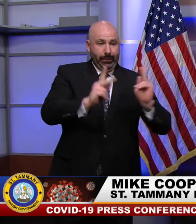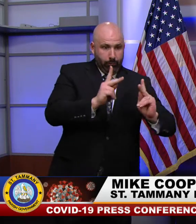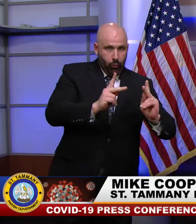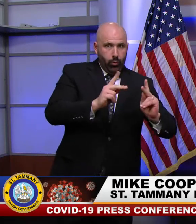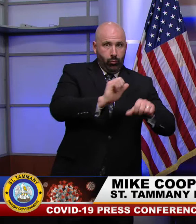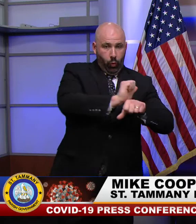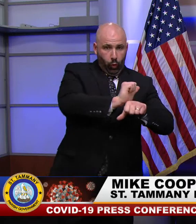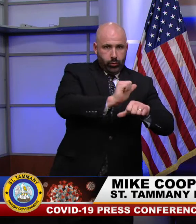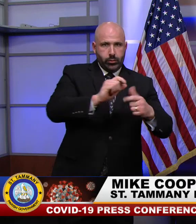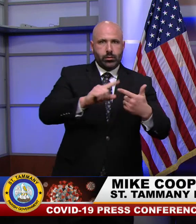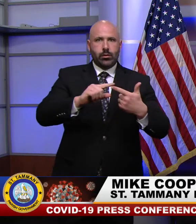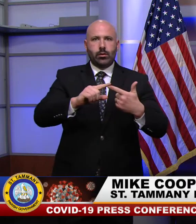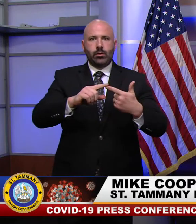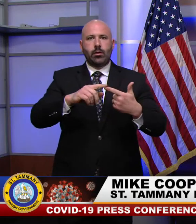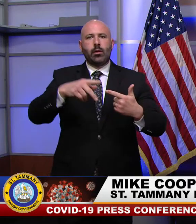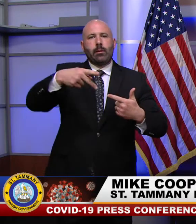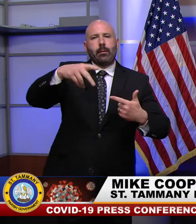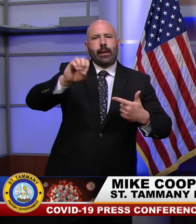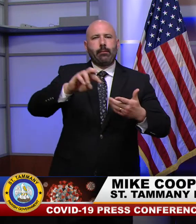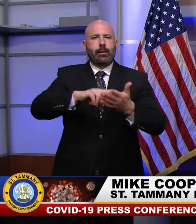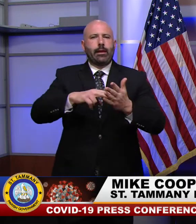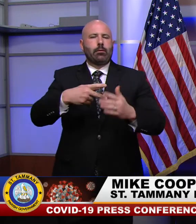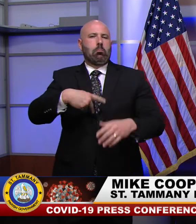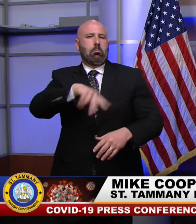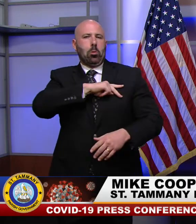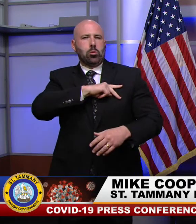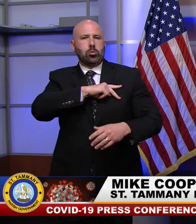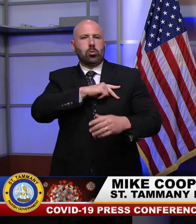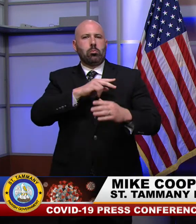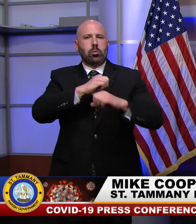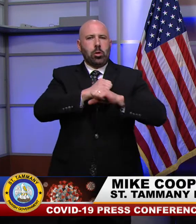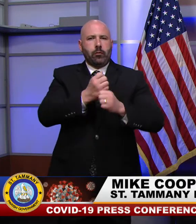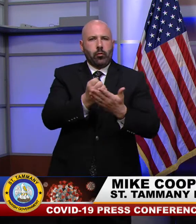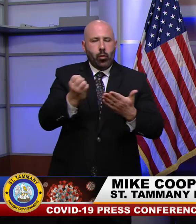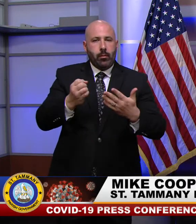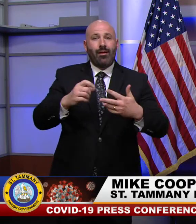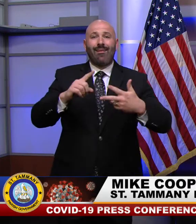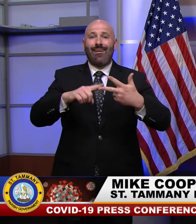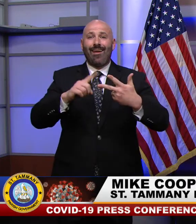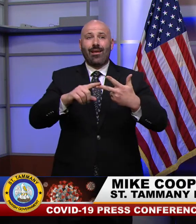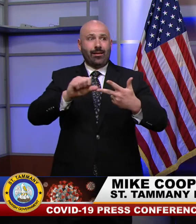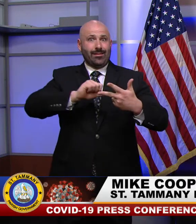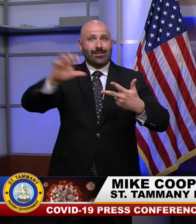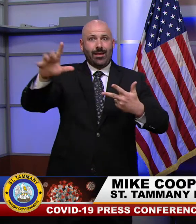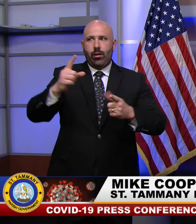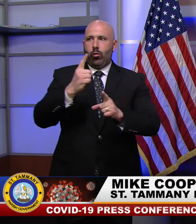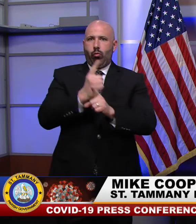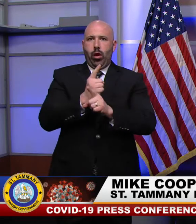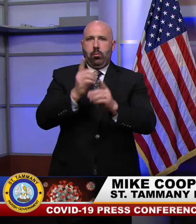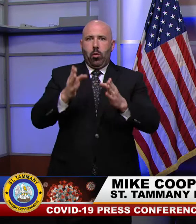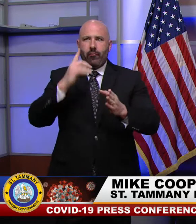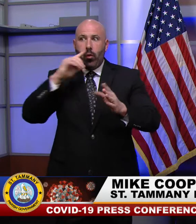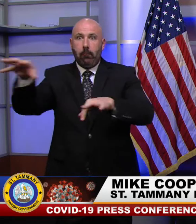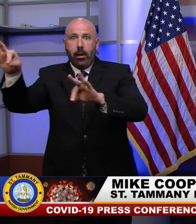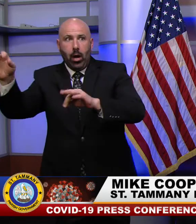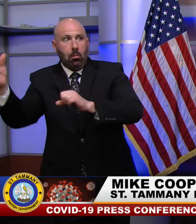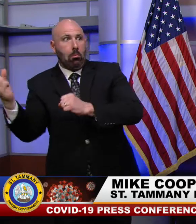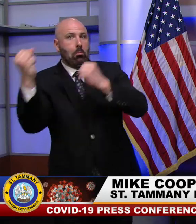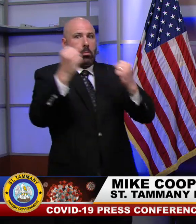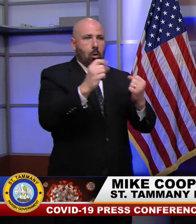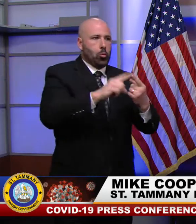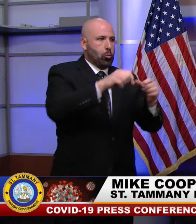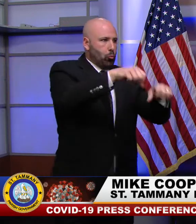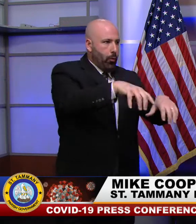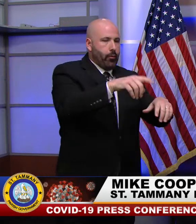to treat and or transport patients. We are working hard to maintain our response for the duration of